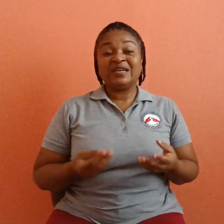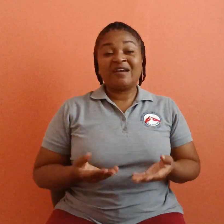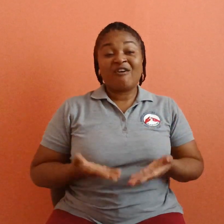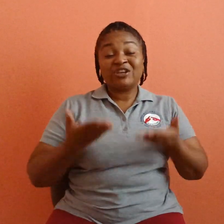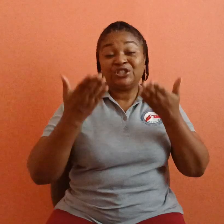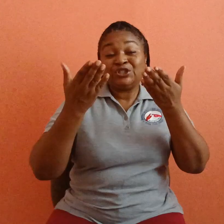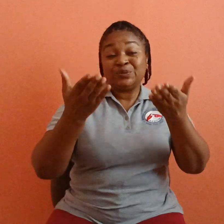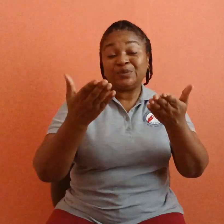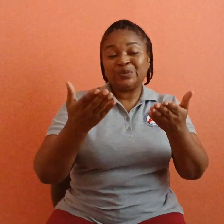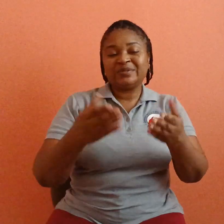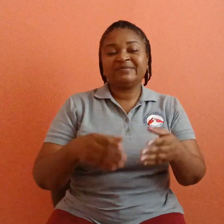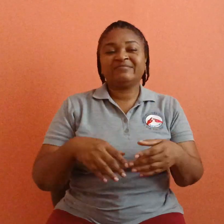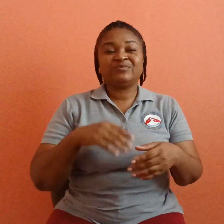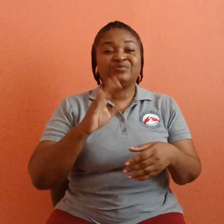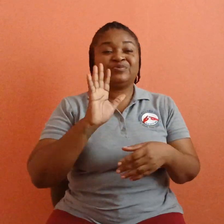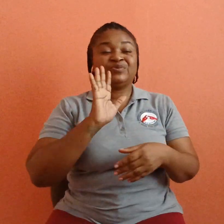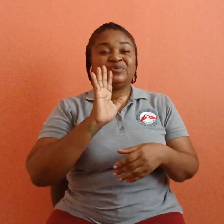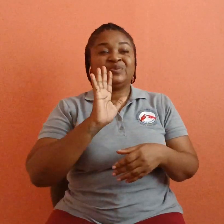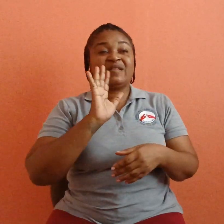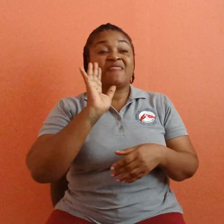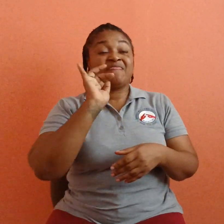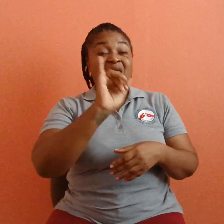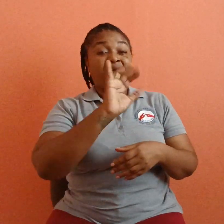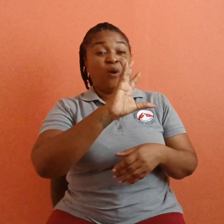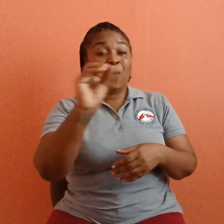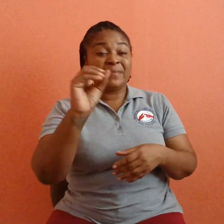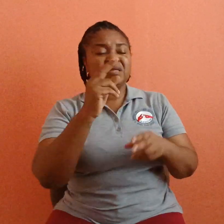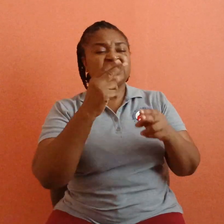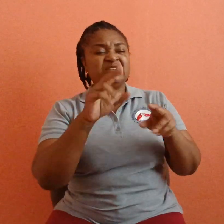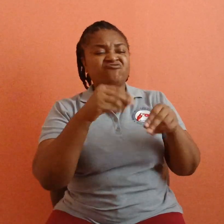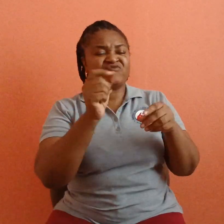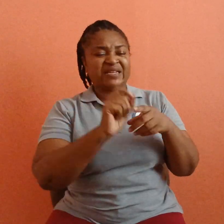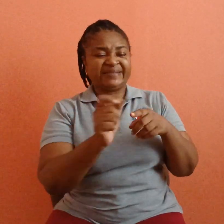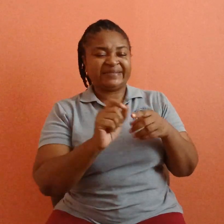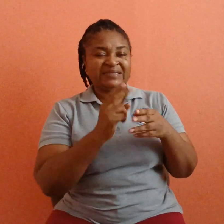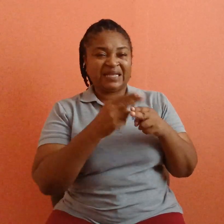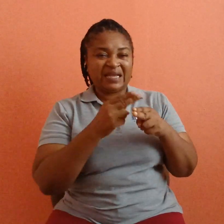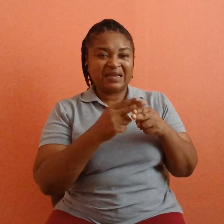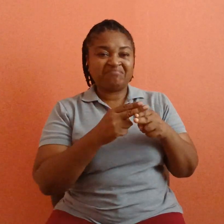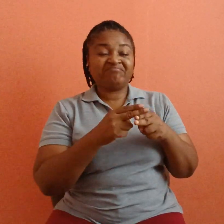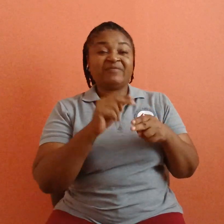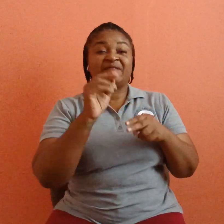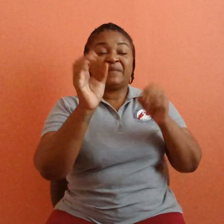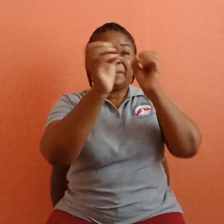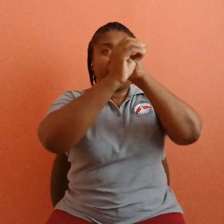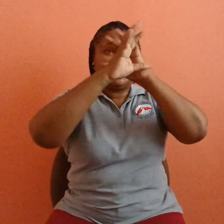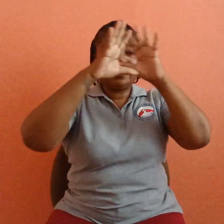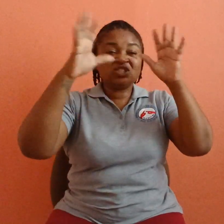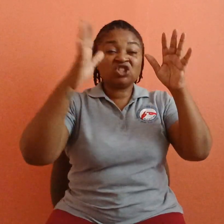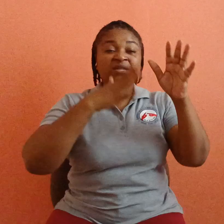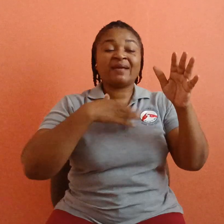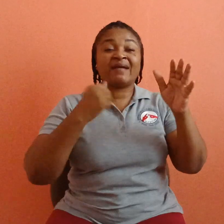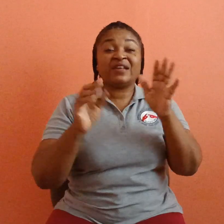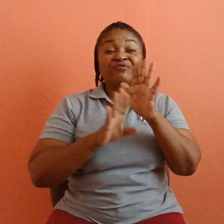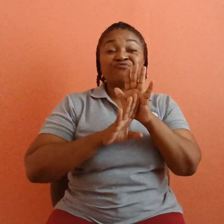and you name the company, the mission, and growth within the